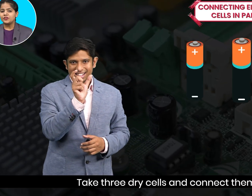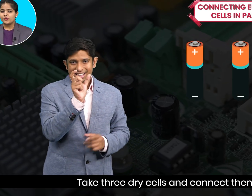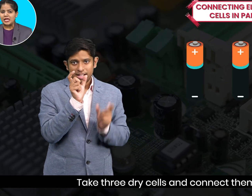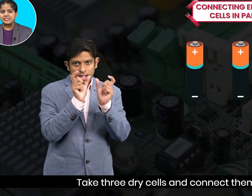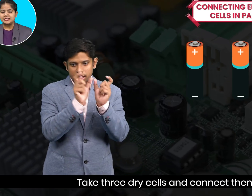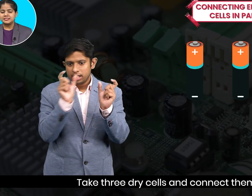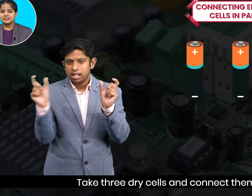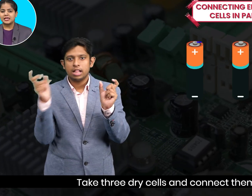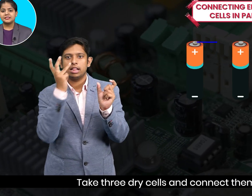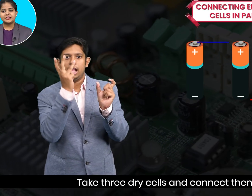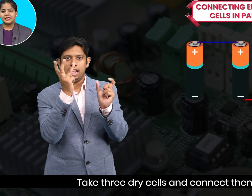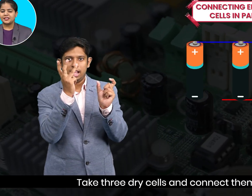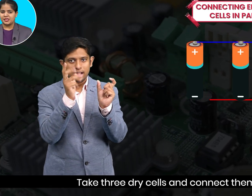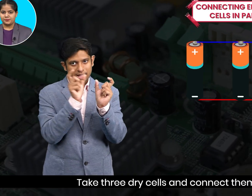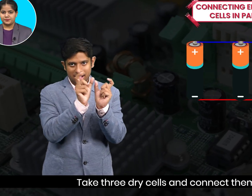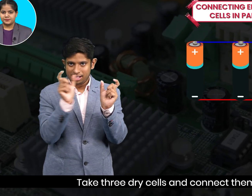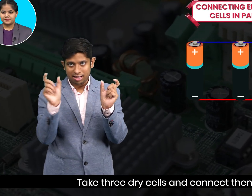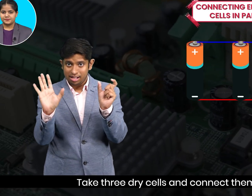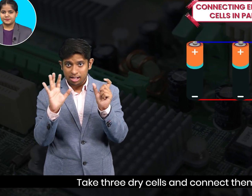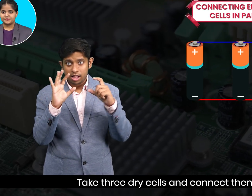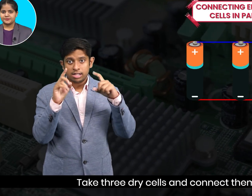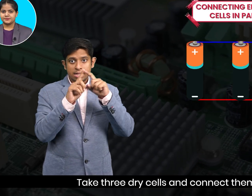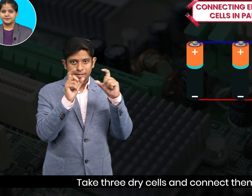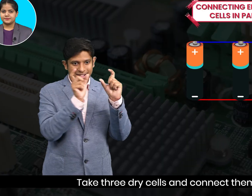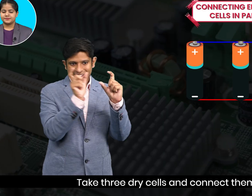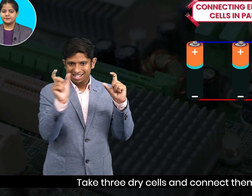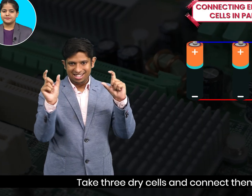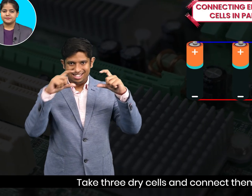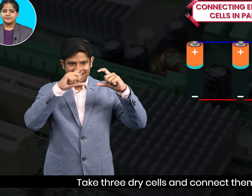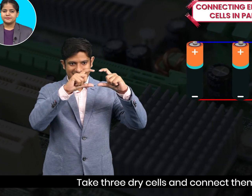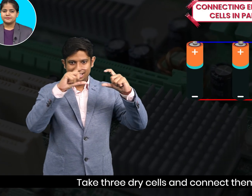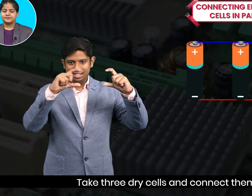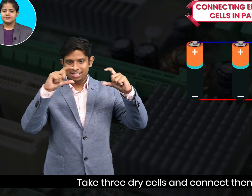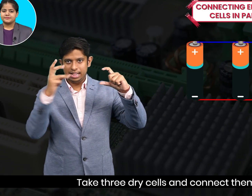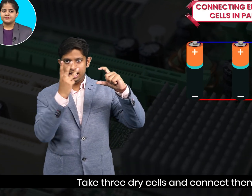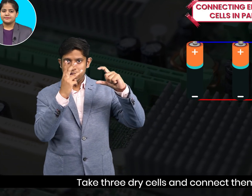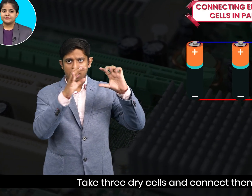Take 3 dry cells and connect them.